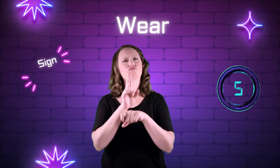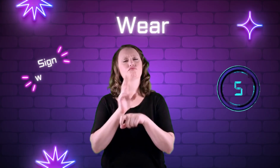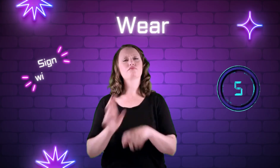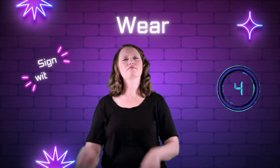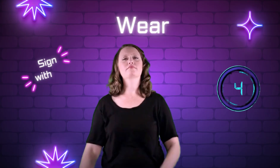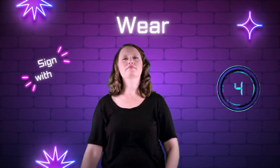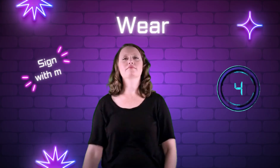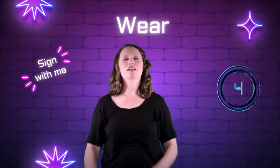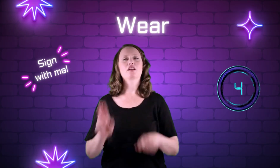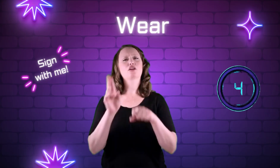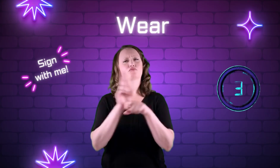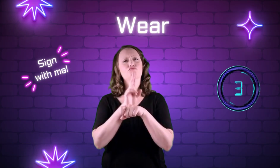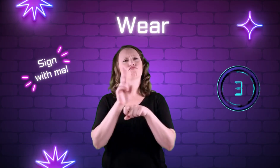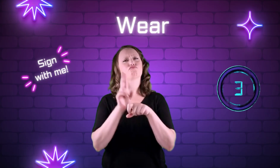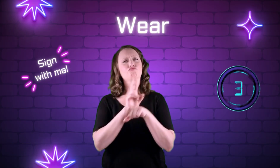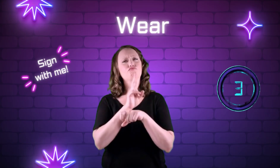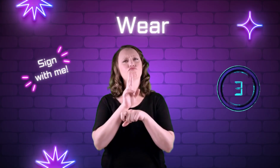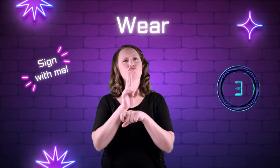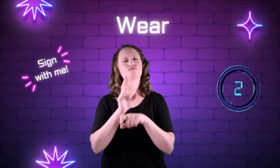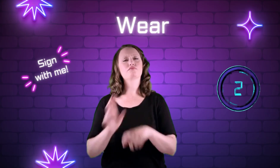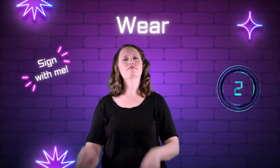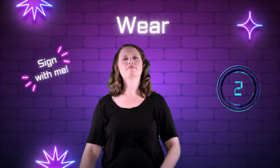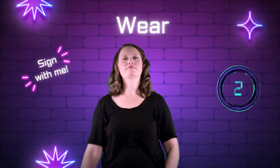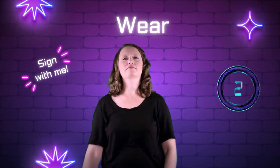Sign with me. Sign, wear.